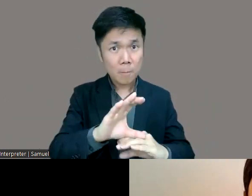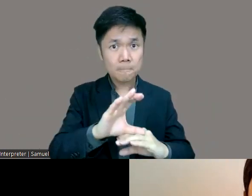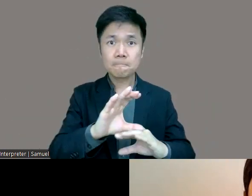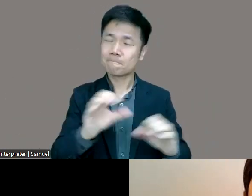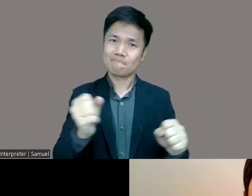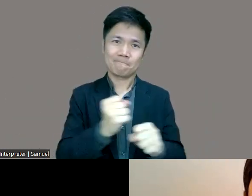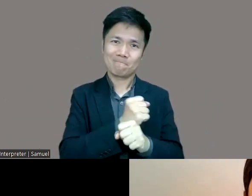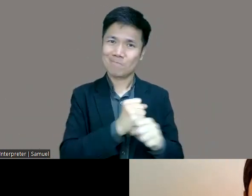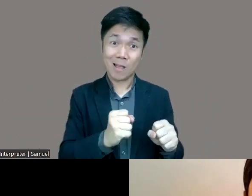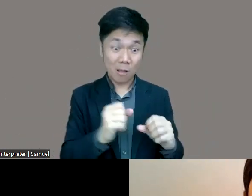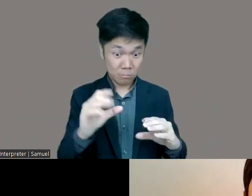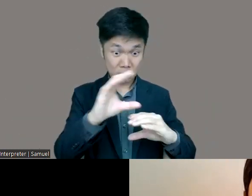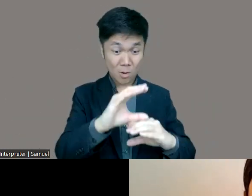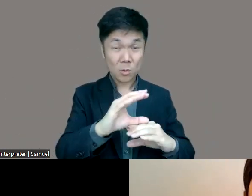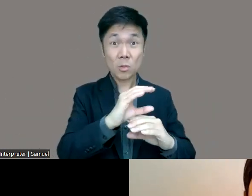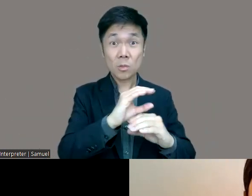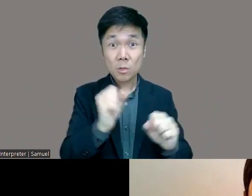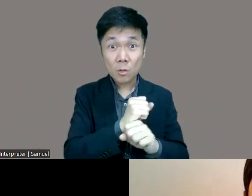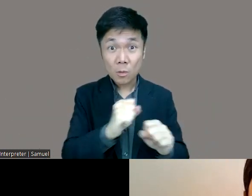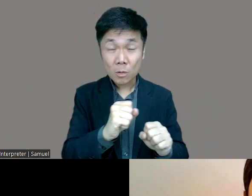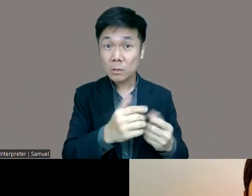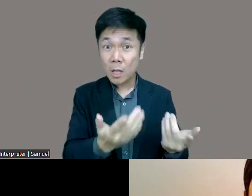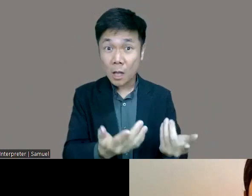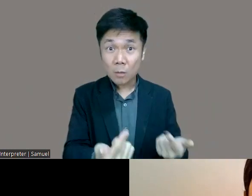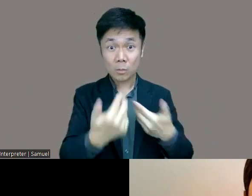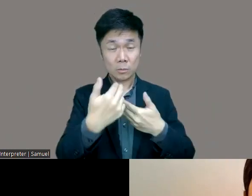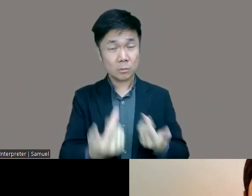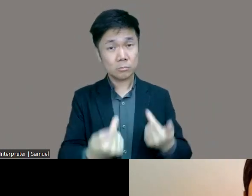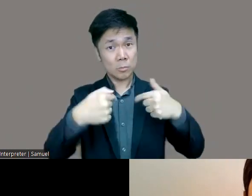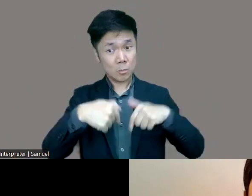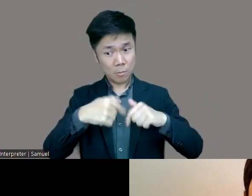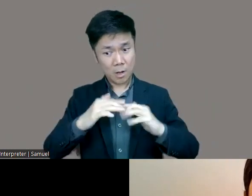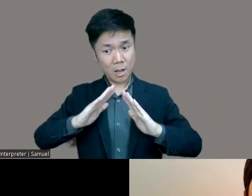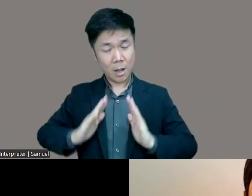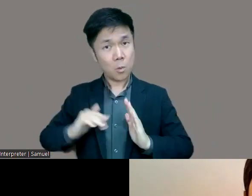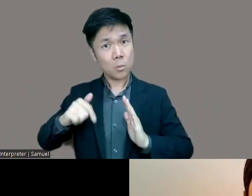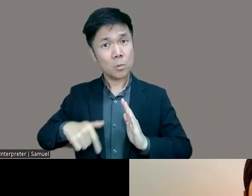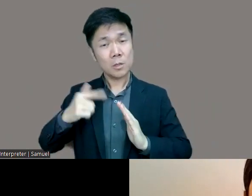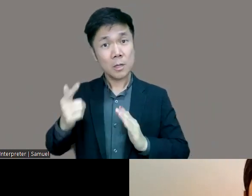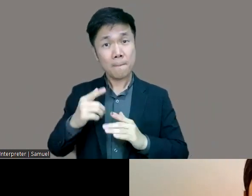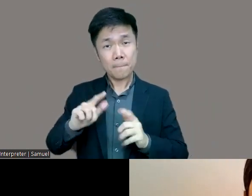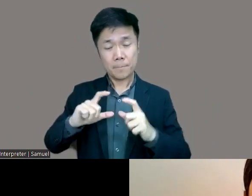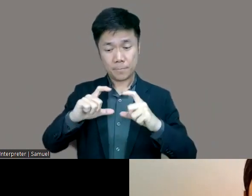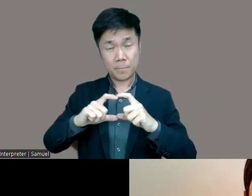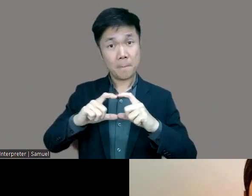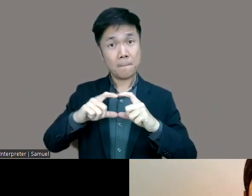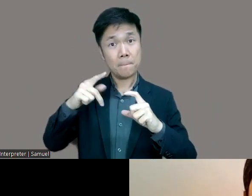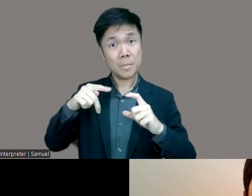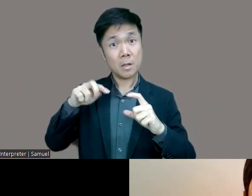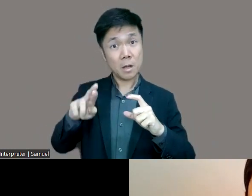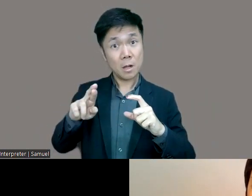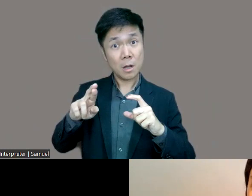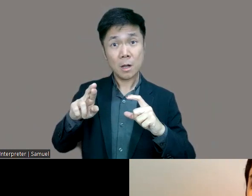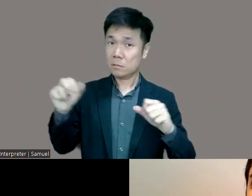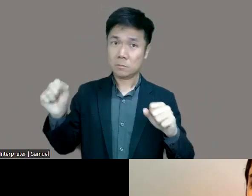access a resident permit, right? And the support would be how we can partner and how to partner with UNHCR to